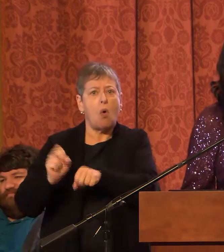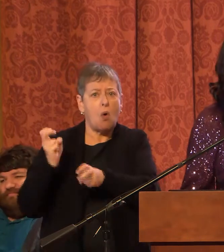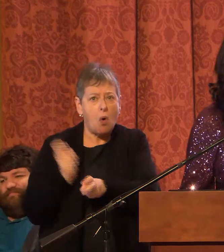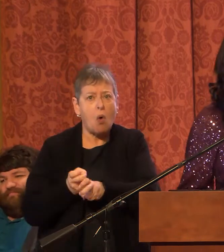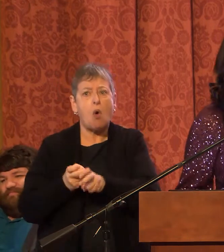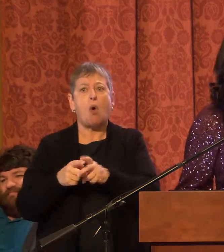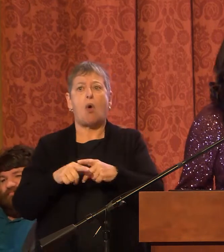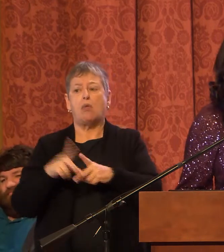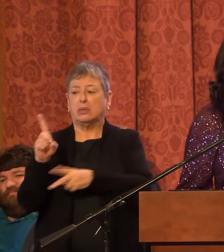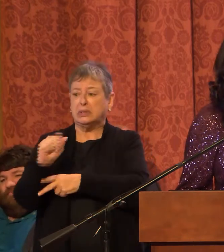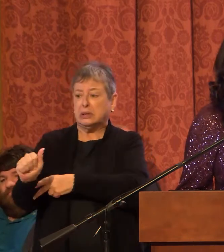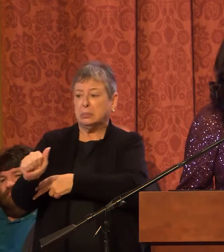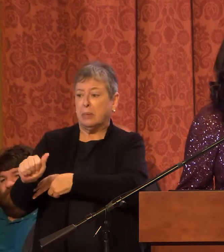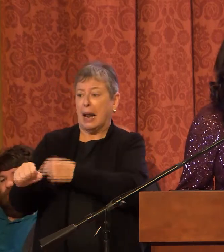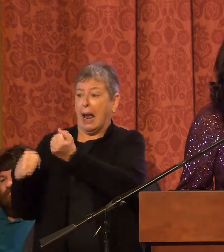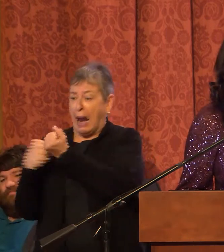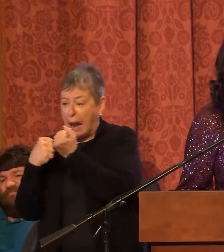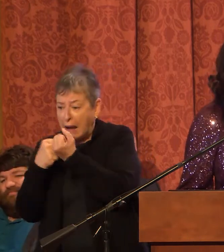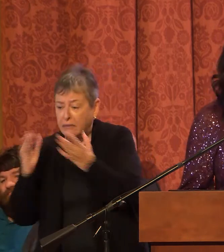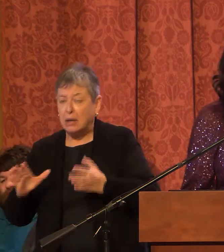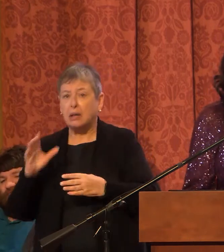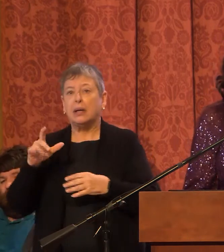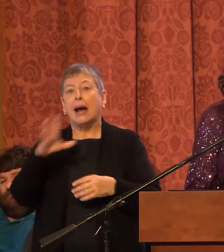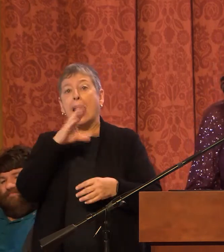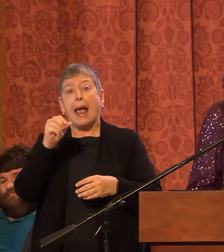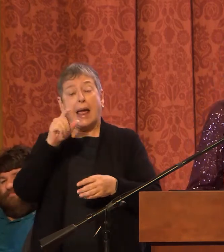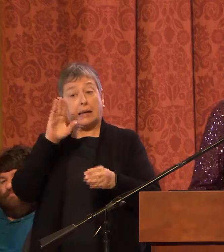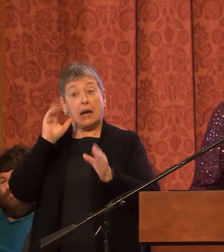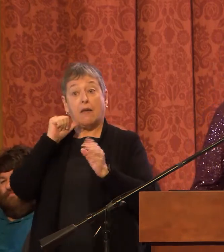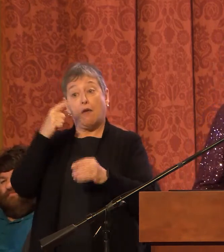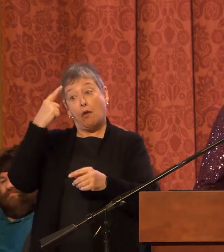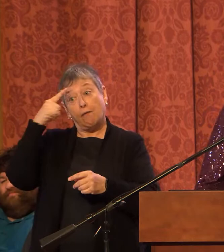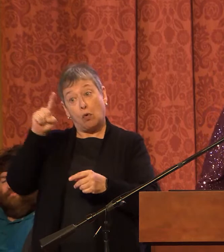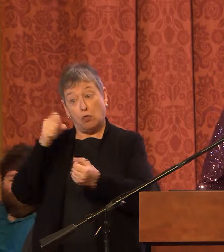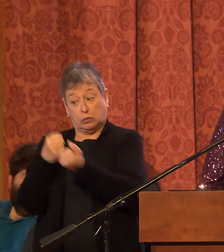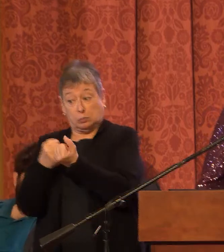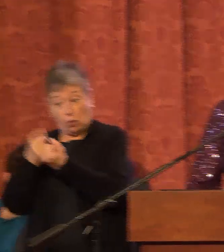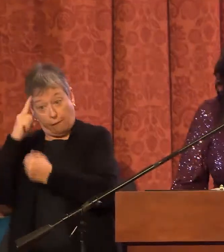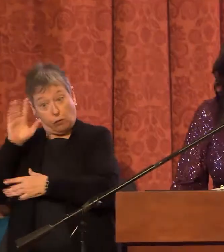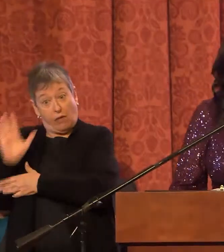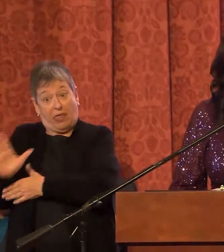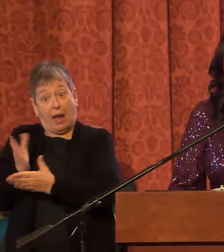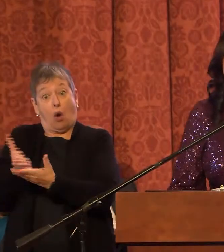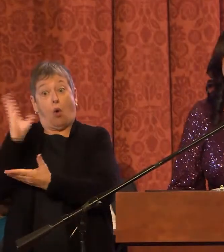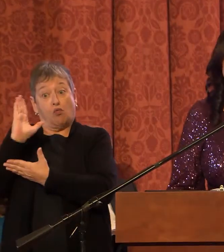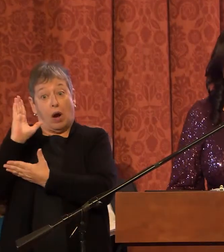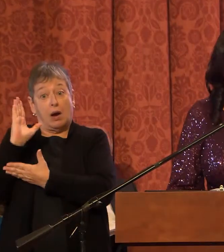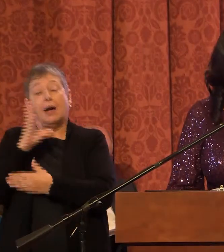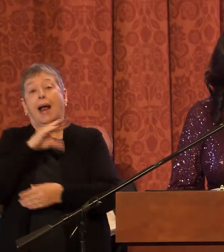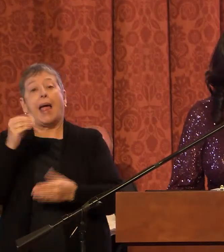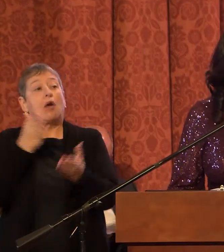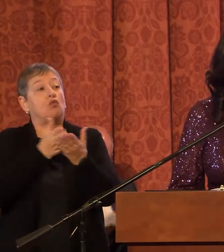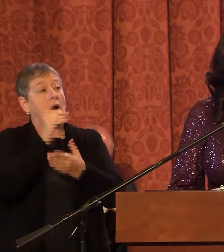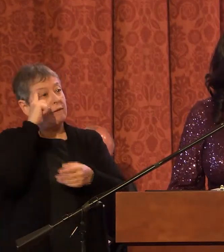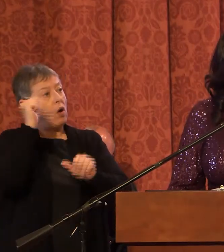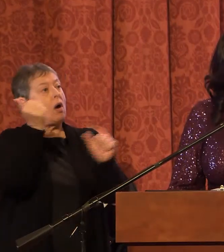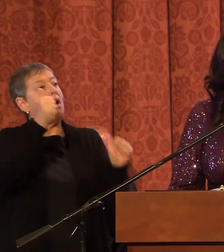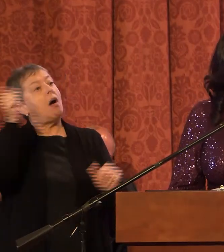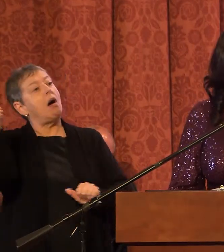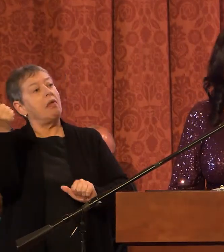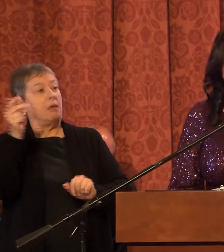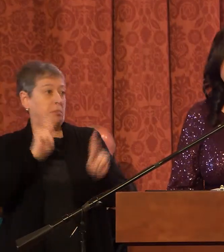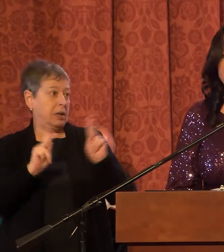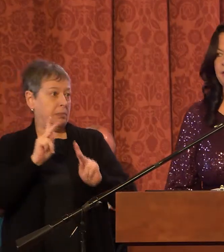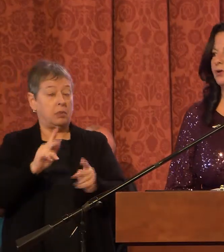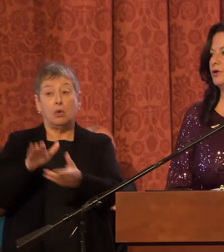only to protect their rights, but look out for the rights of others. Congratulations to all of you, and